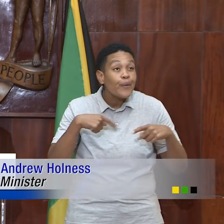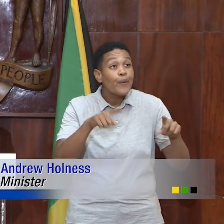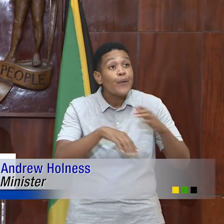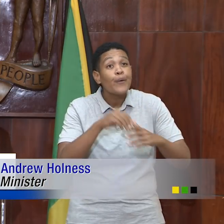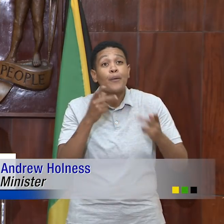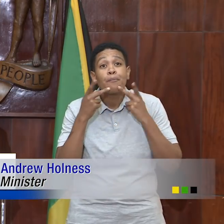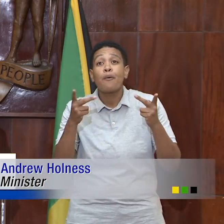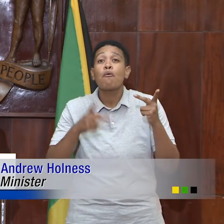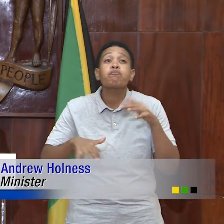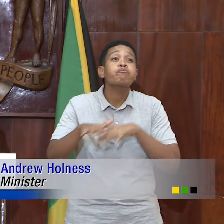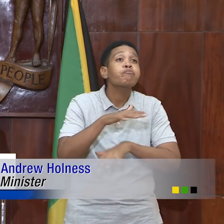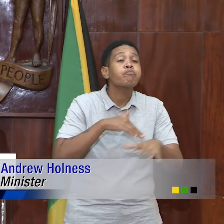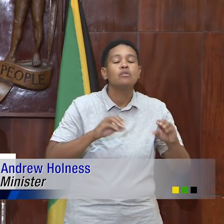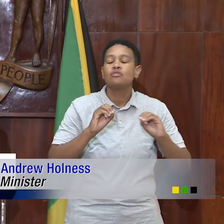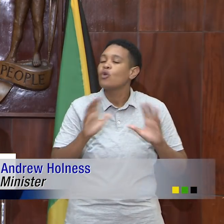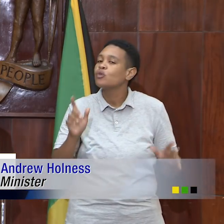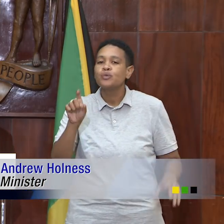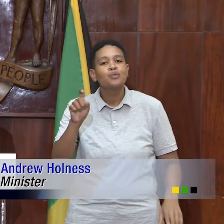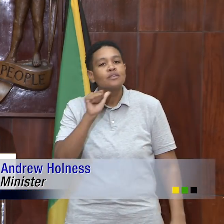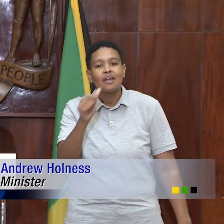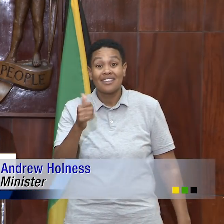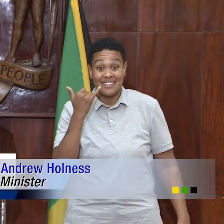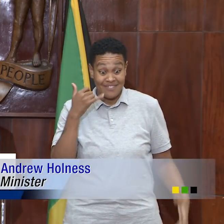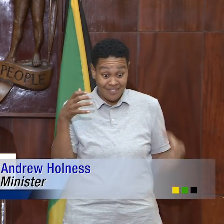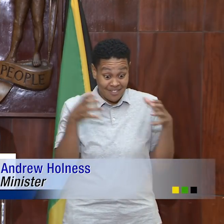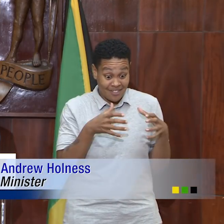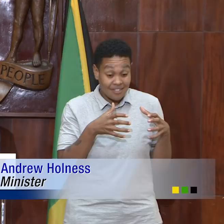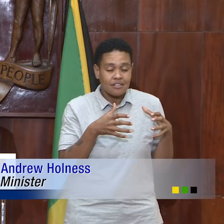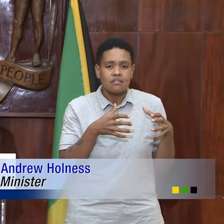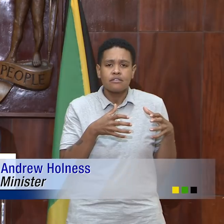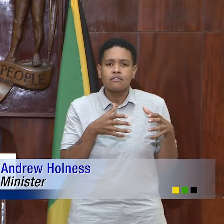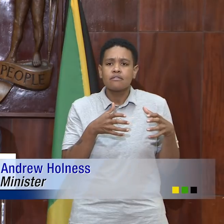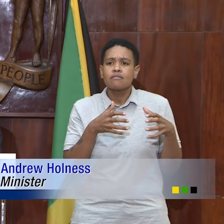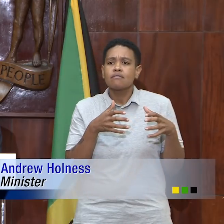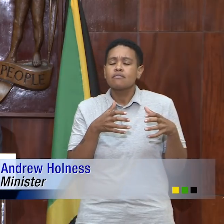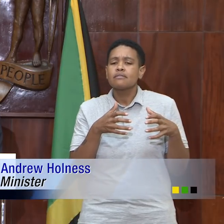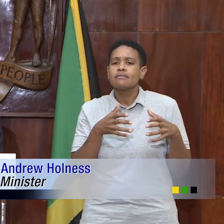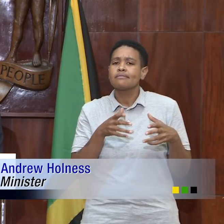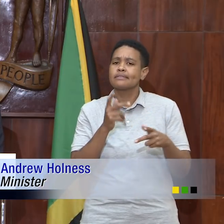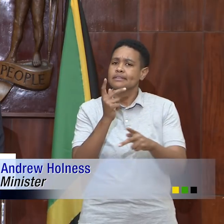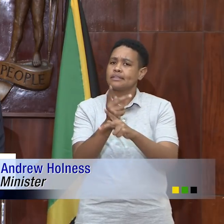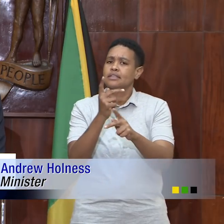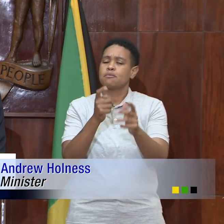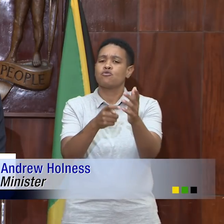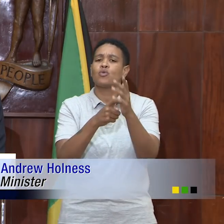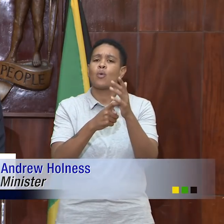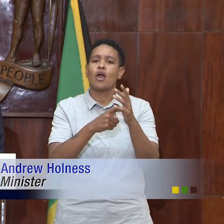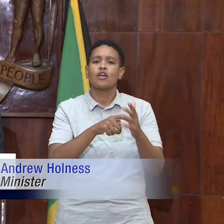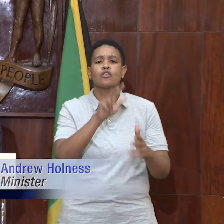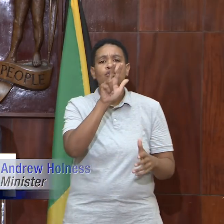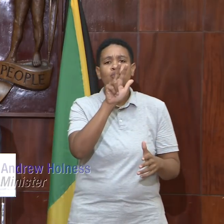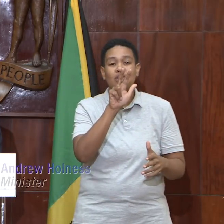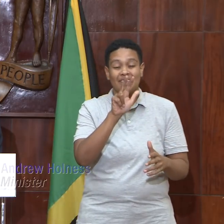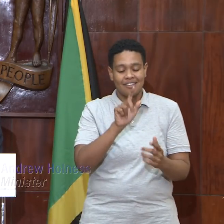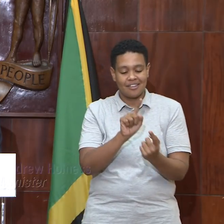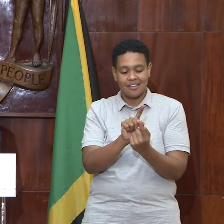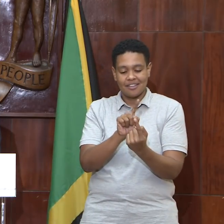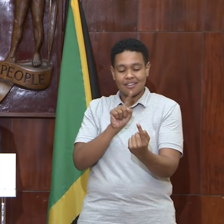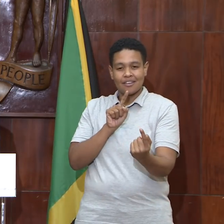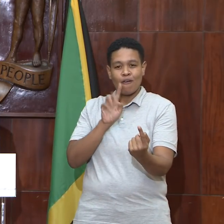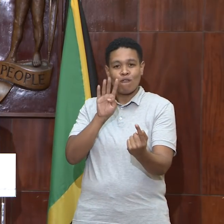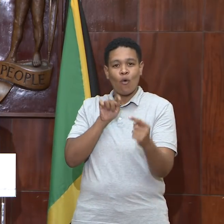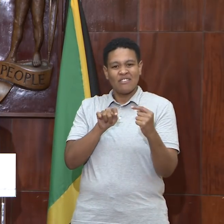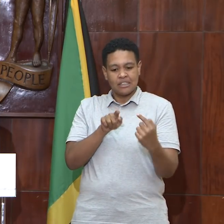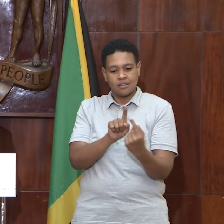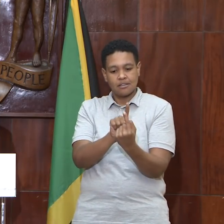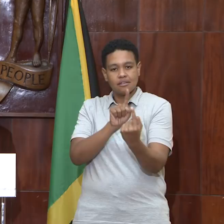places. And if you gather, you will maintain the required 3 to 4 feet distance from